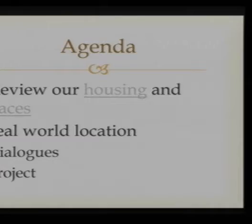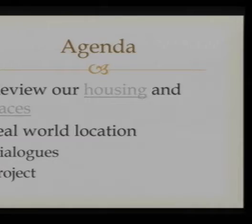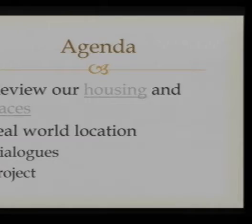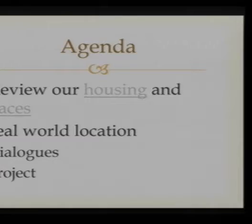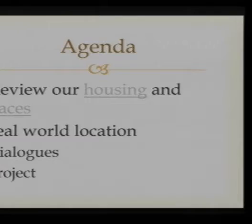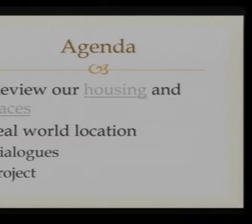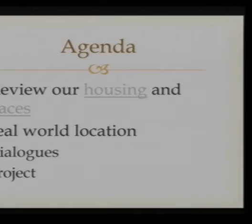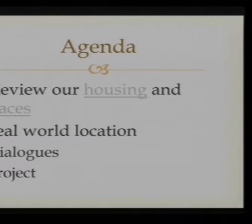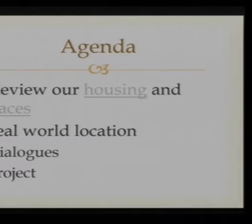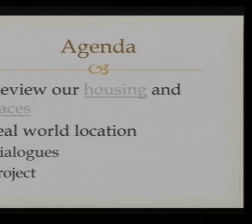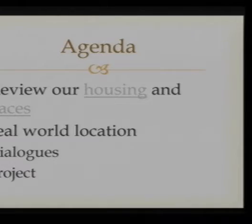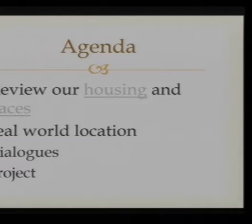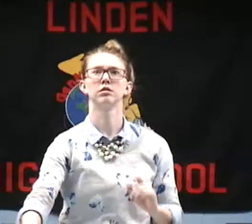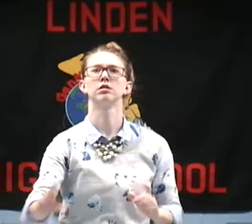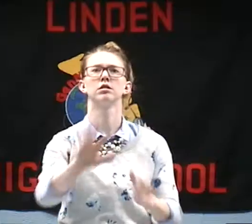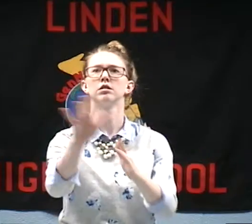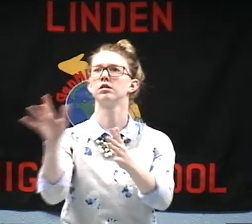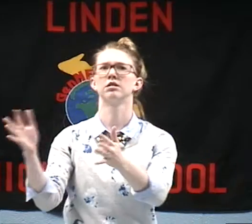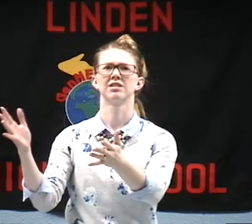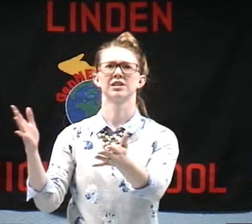is like conversation.